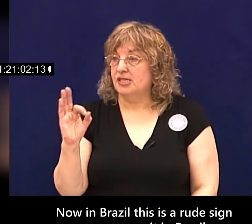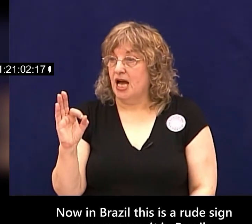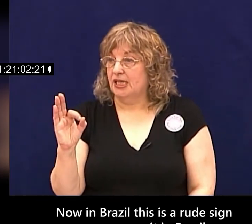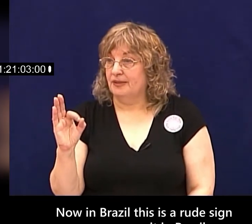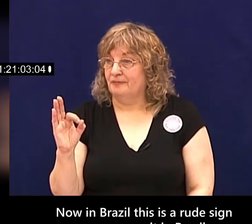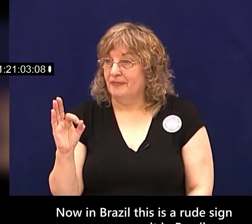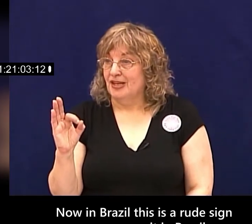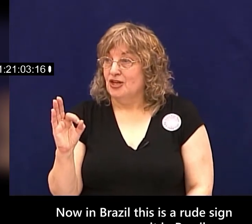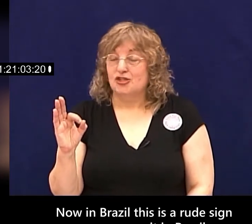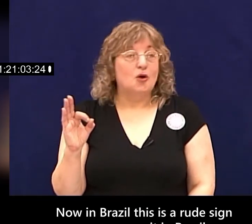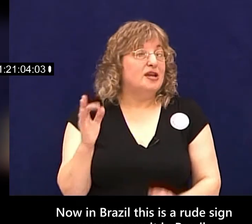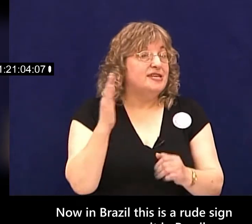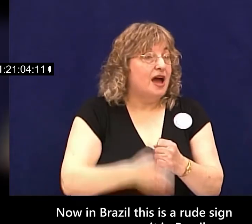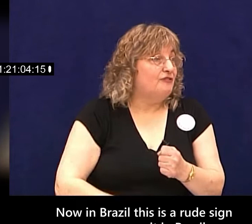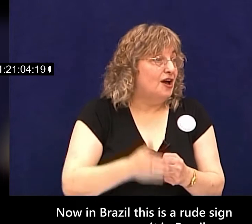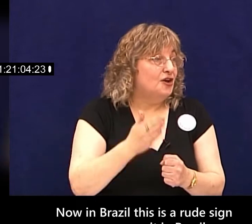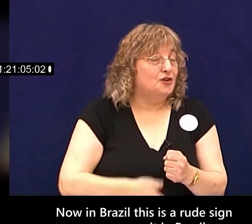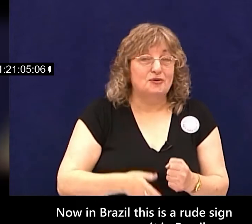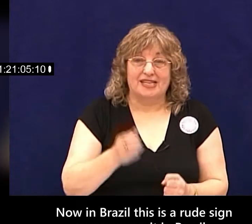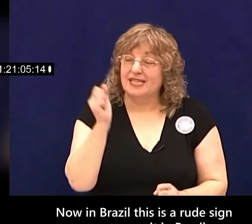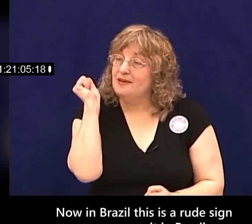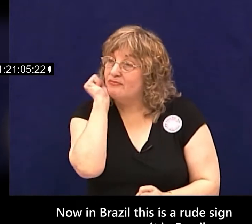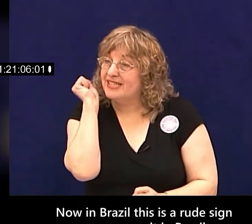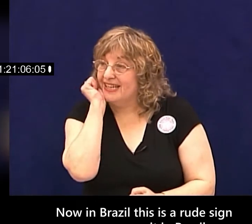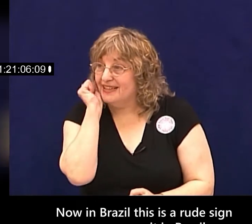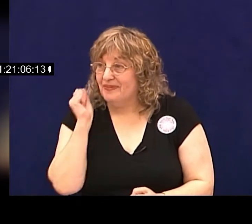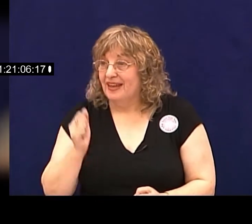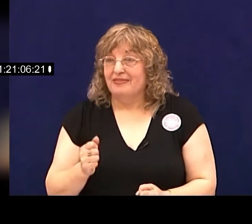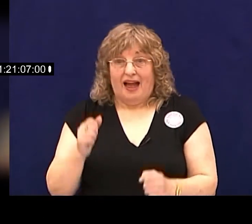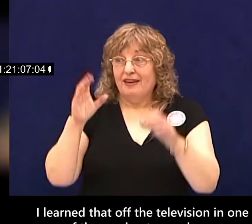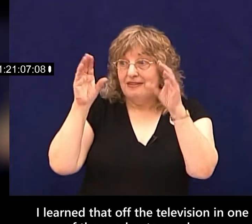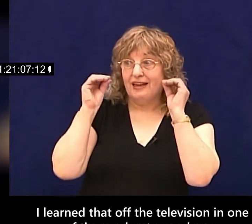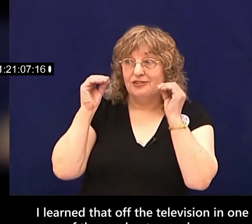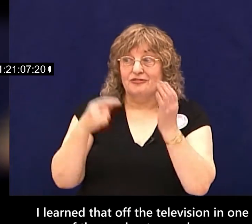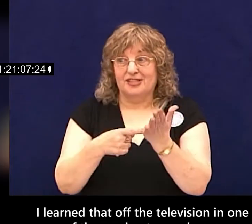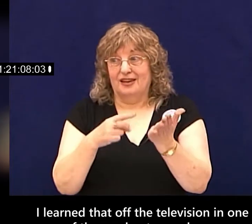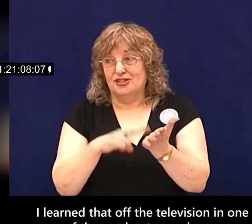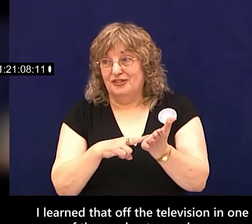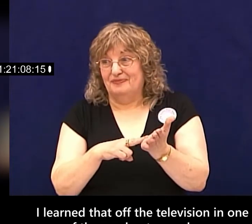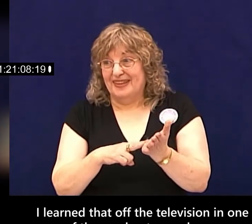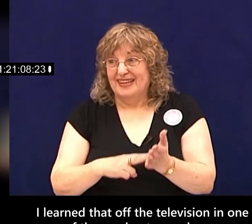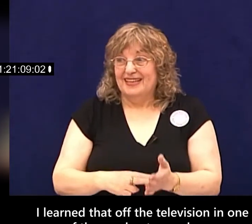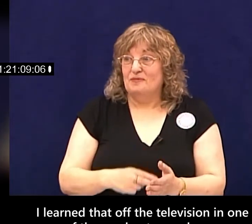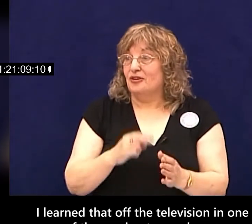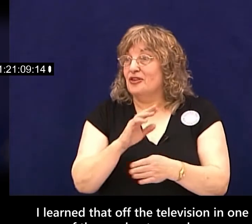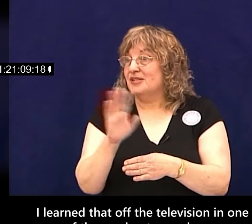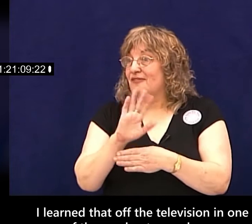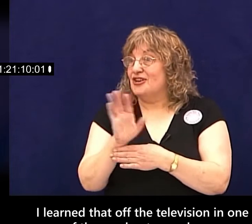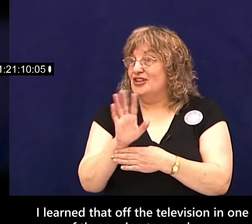sign. So never use it in Brazil. I learnt that off the television in one of those adverts,